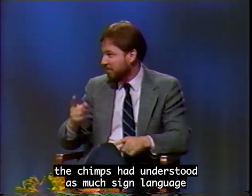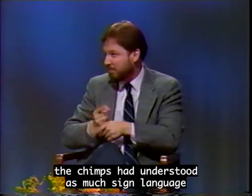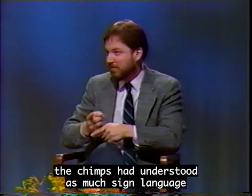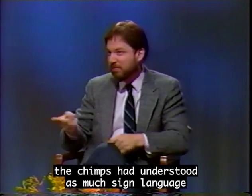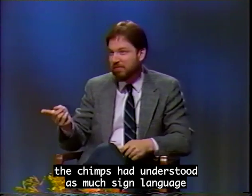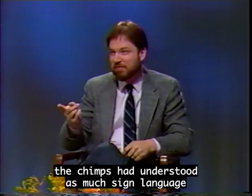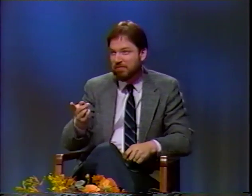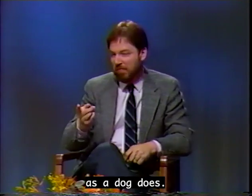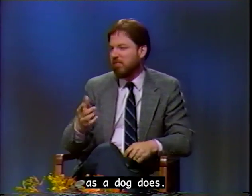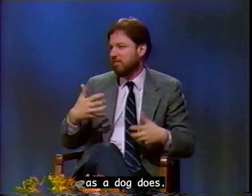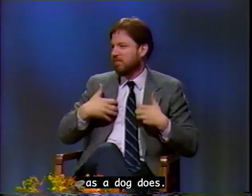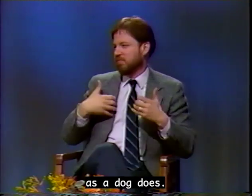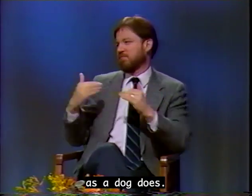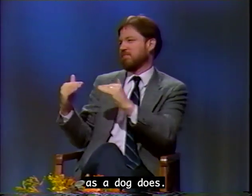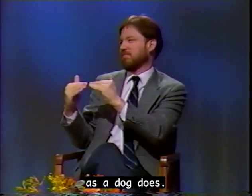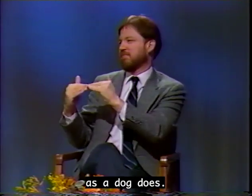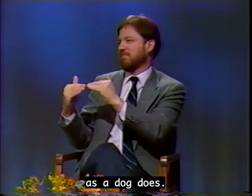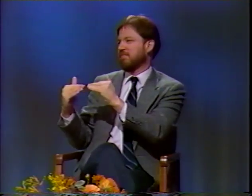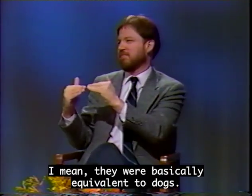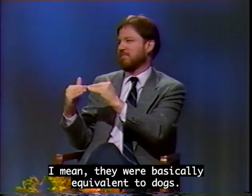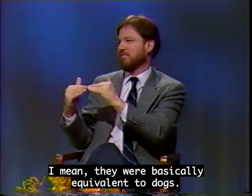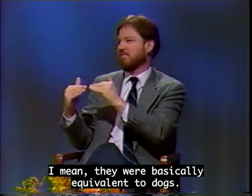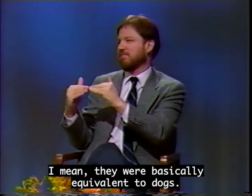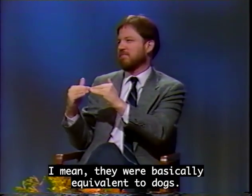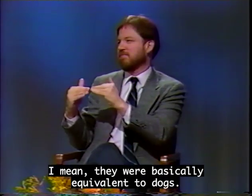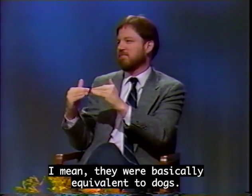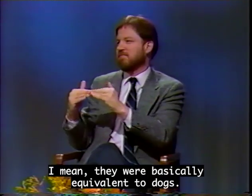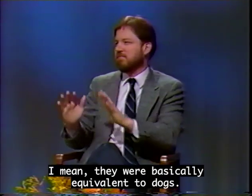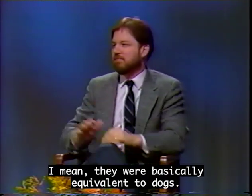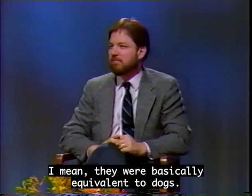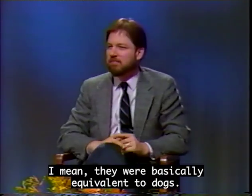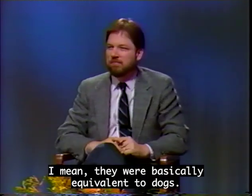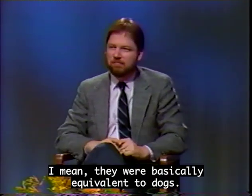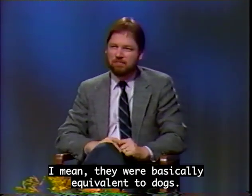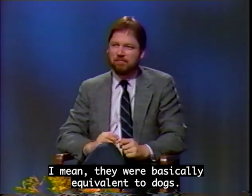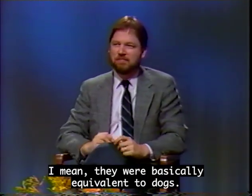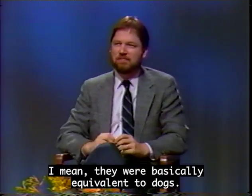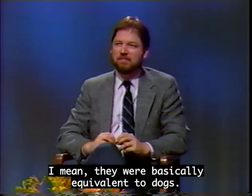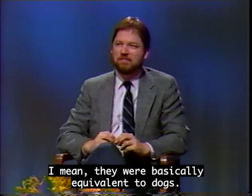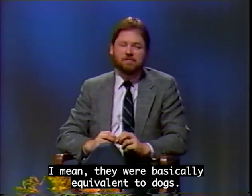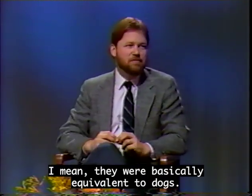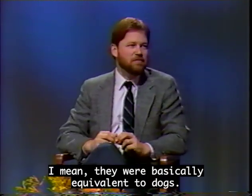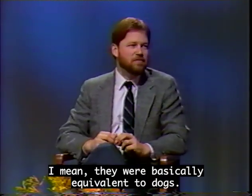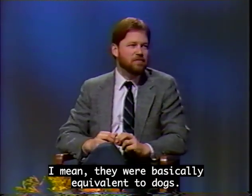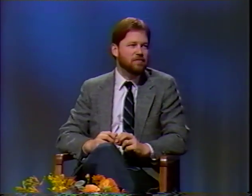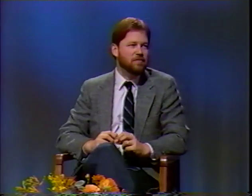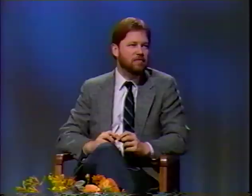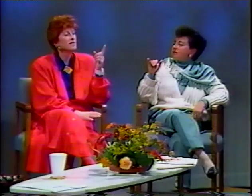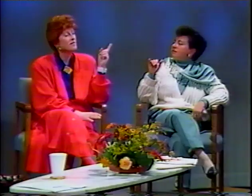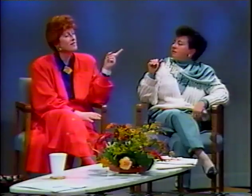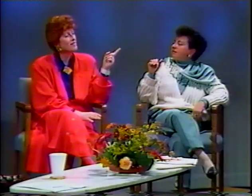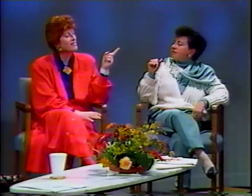understood as much sign language as a dog does. I mean, they were basically equivalent to dogs.